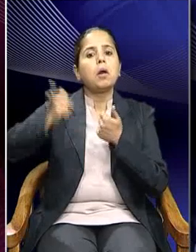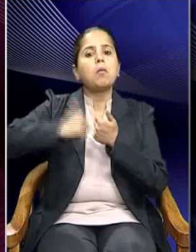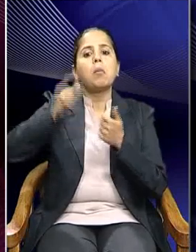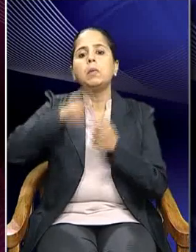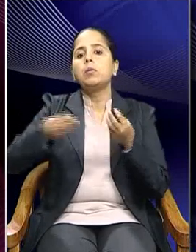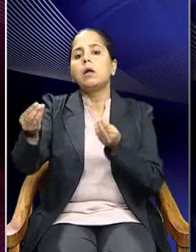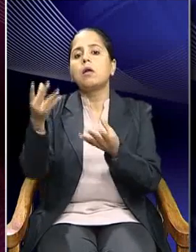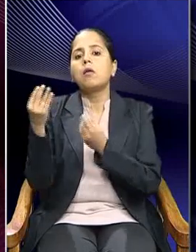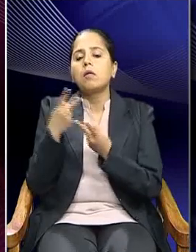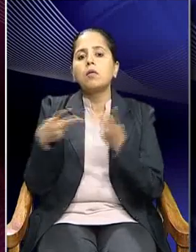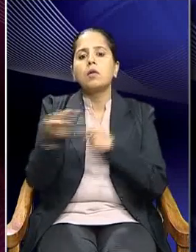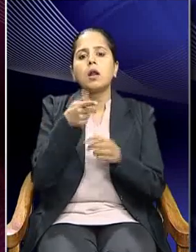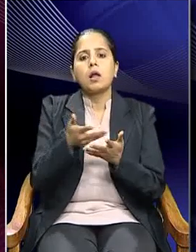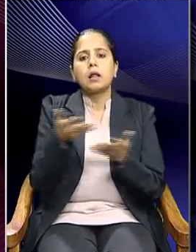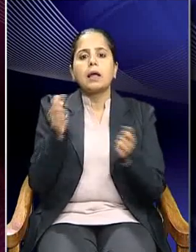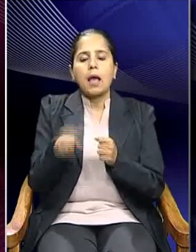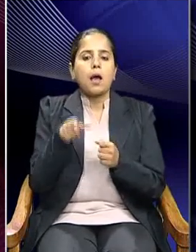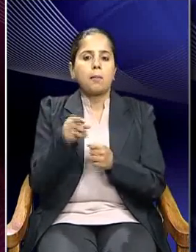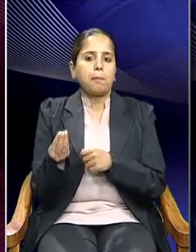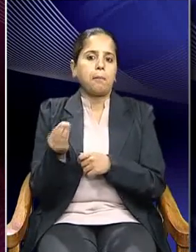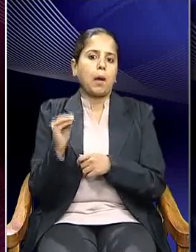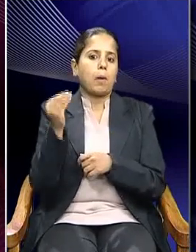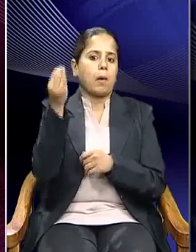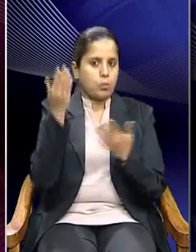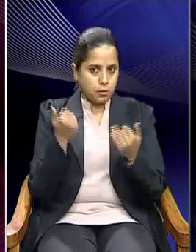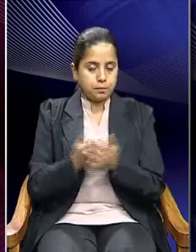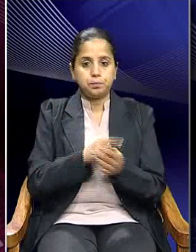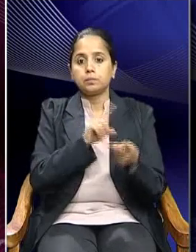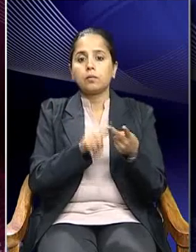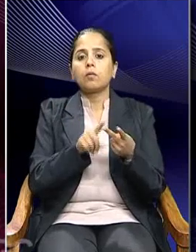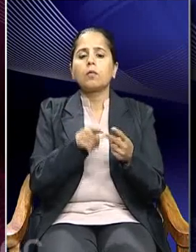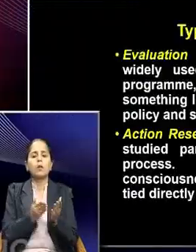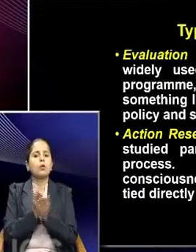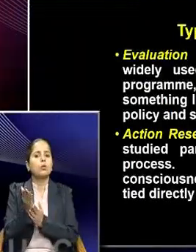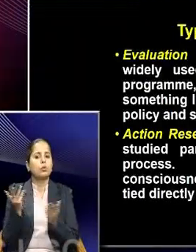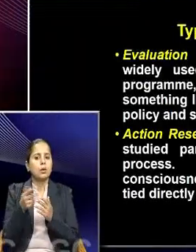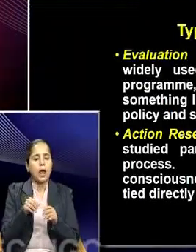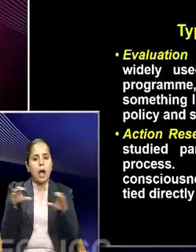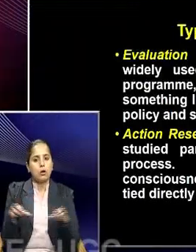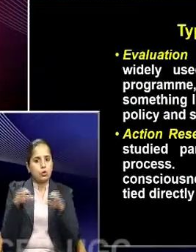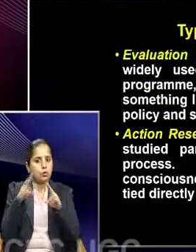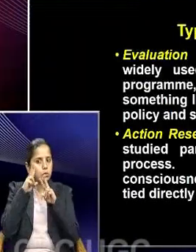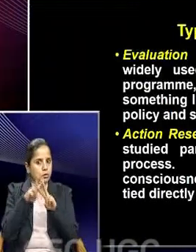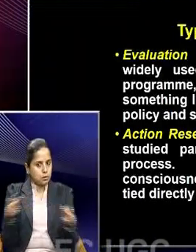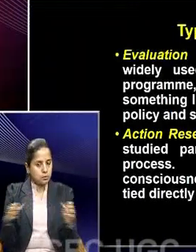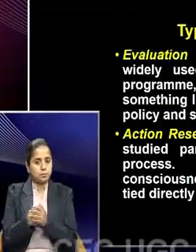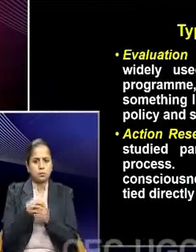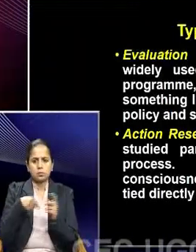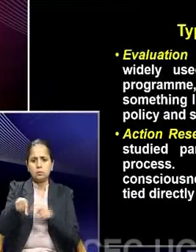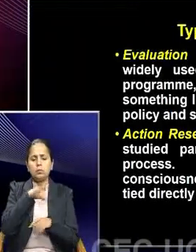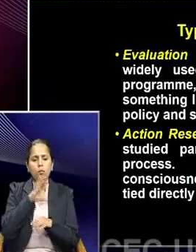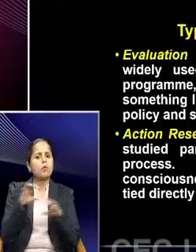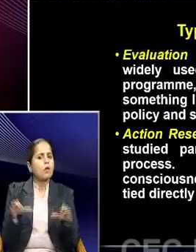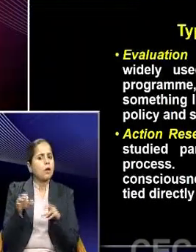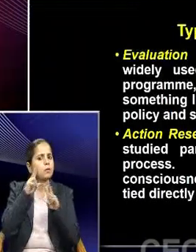research, the product can be improved. The second type of research is action research. So this is